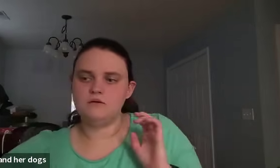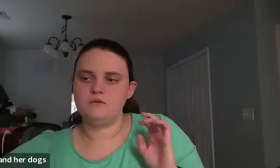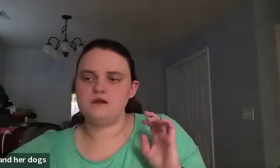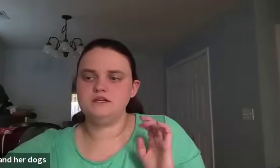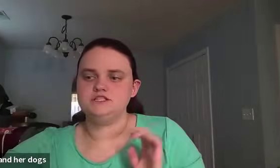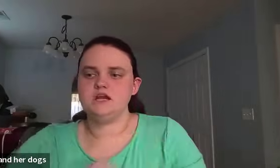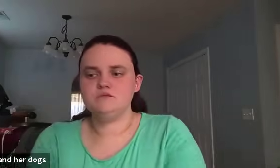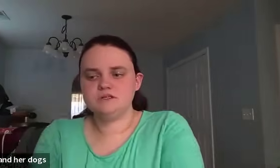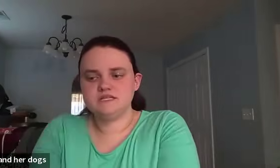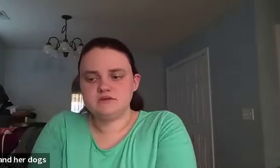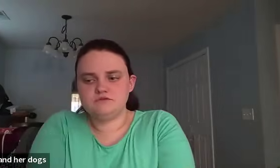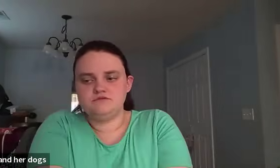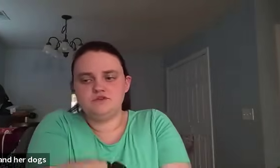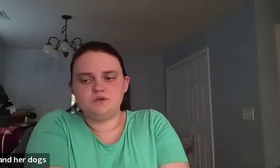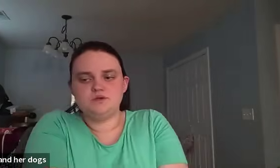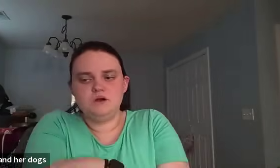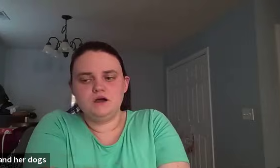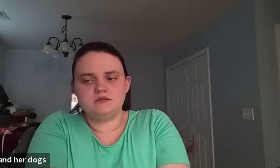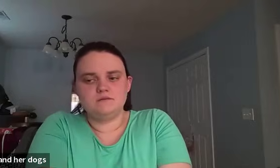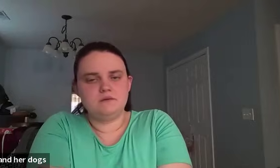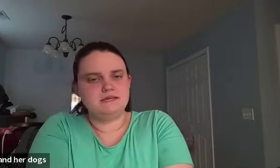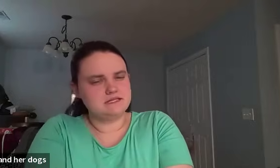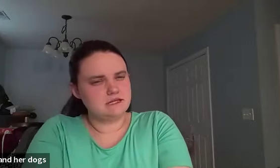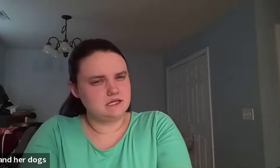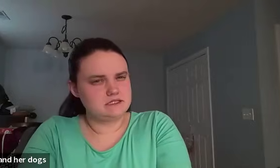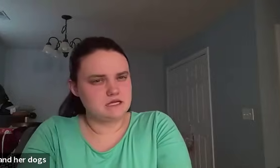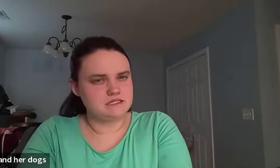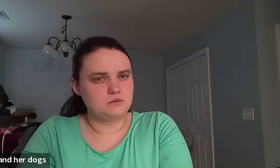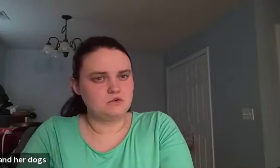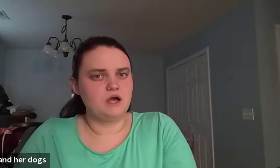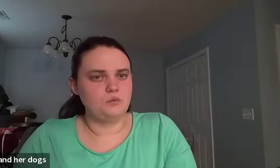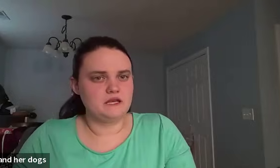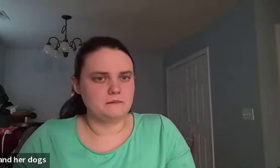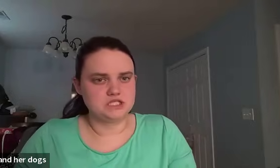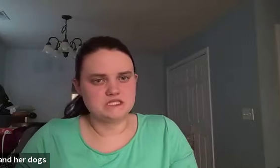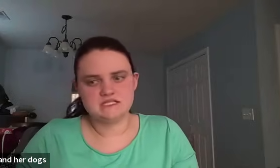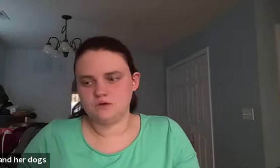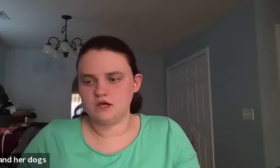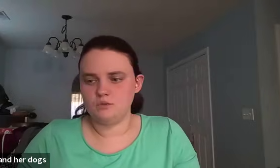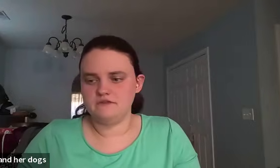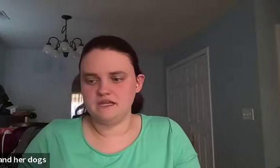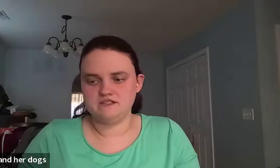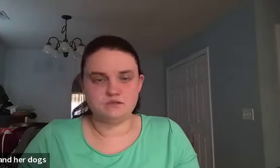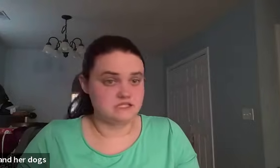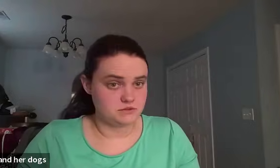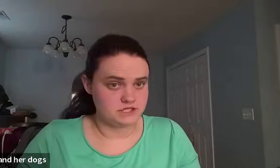So we're going to just kind of once again review some basic signs that will help in emergencies or help with any sort of